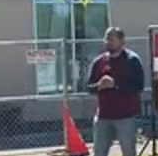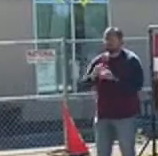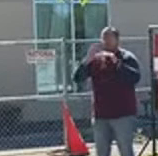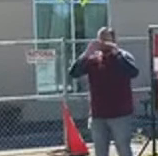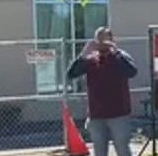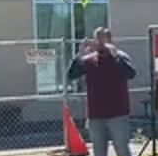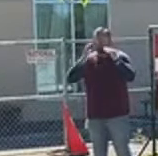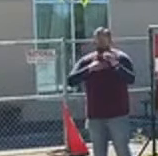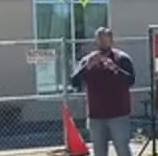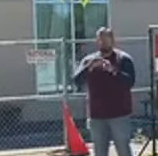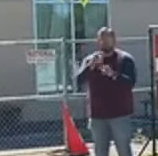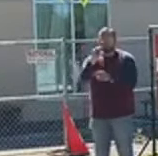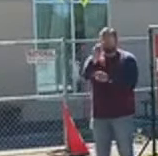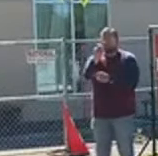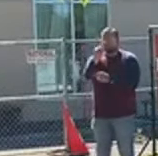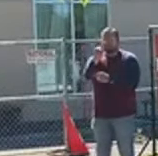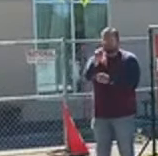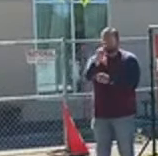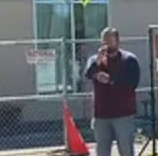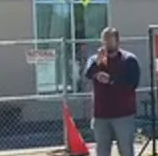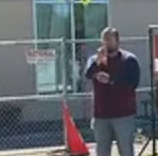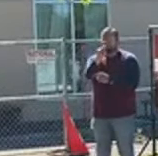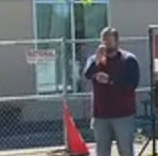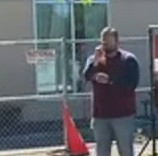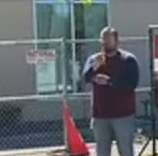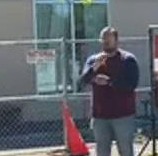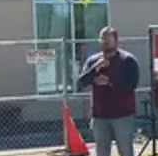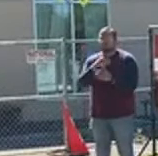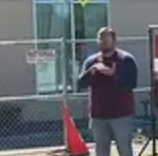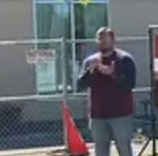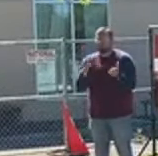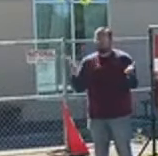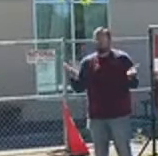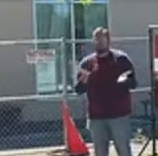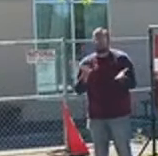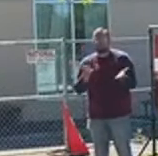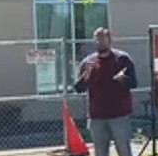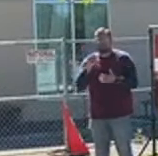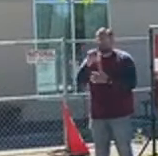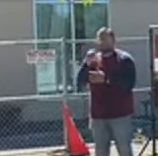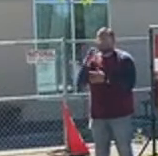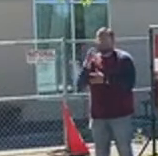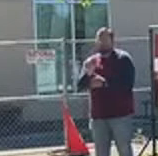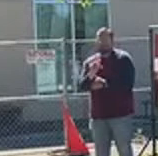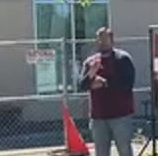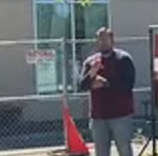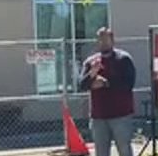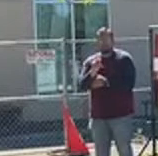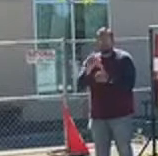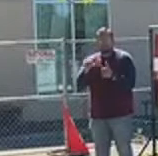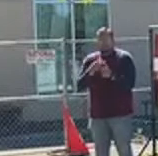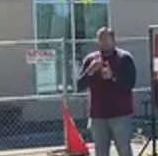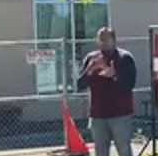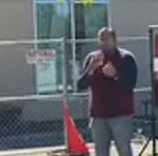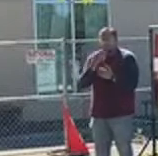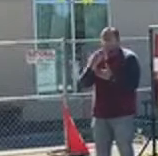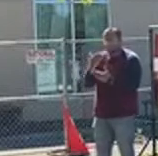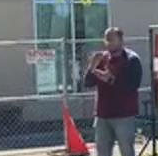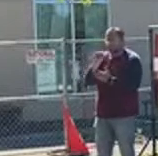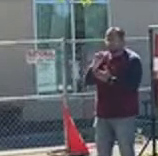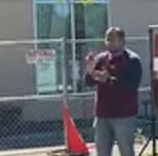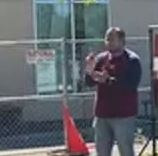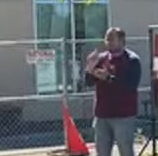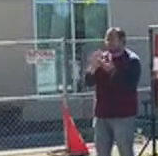Hello, my name is Martin Munoz. I'm a student here at Stevens Middle School. And first of all, I would like to thank the